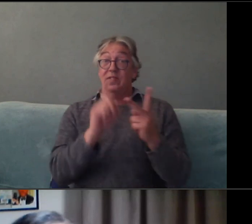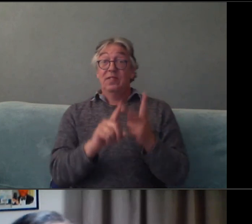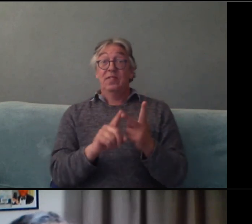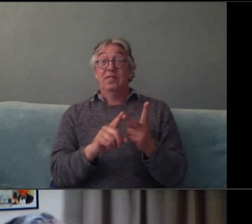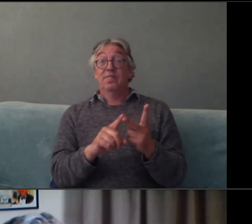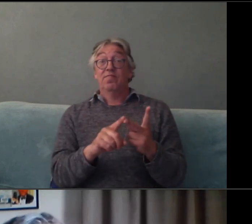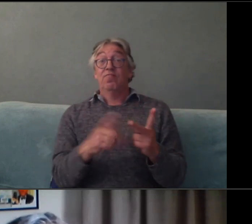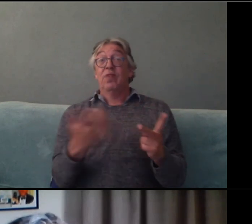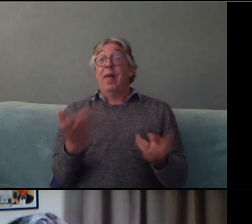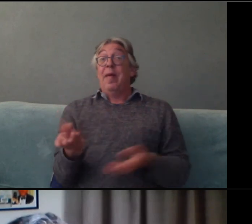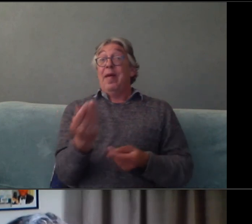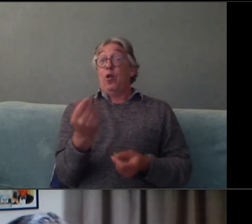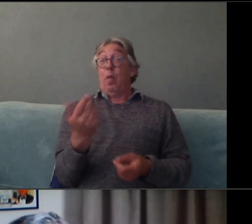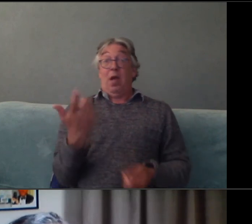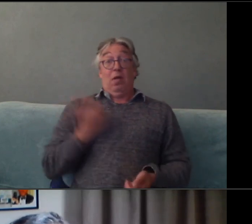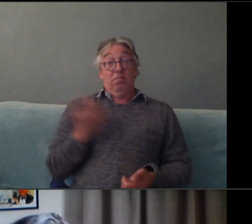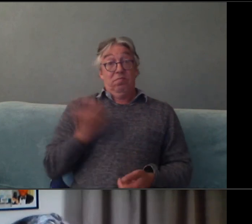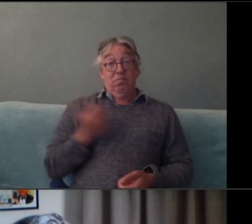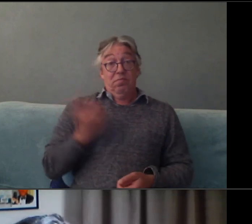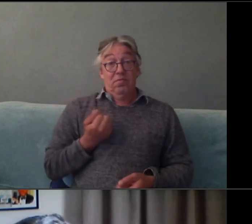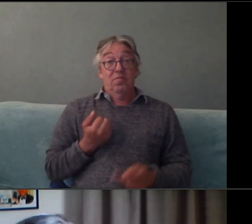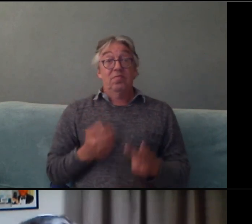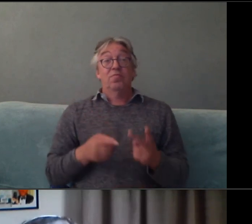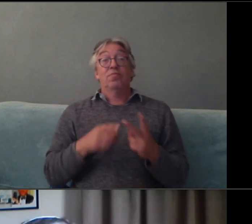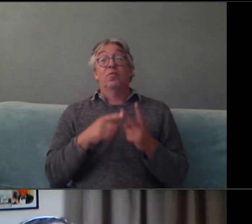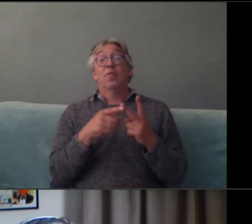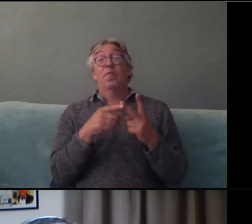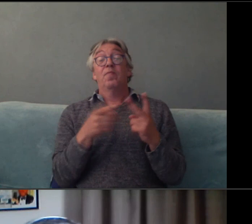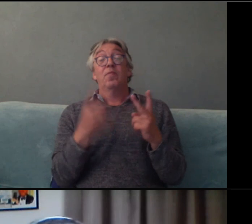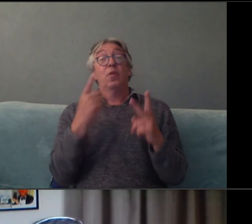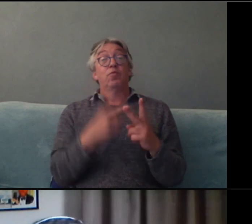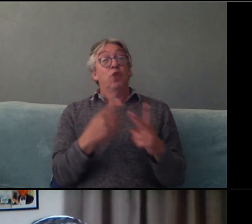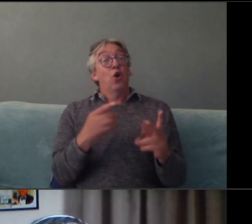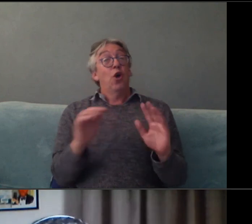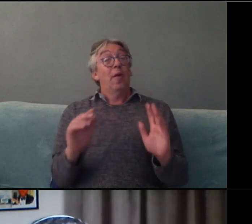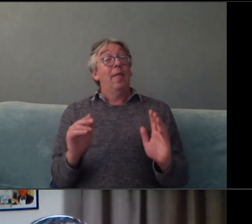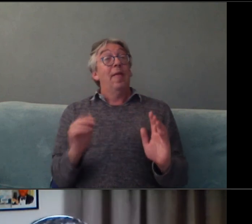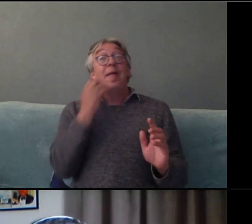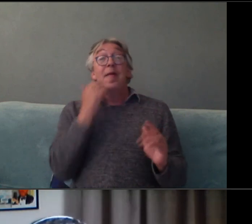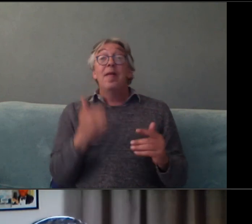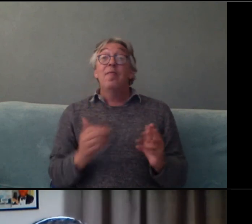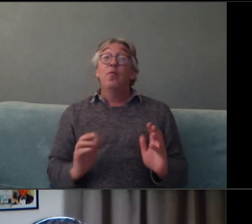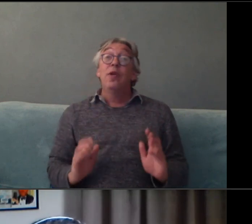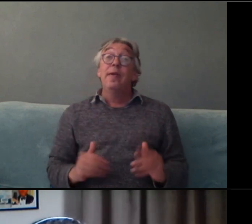support in carrying on with their everyday lives.